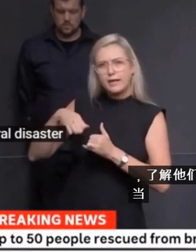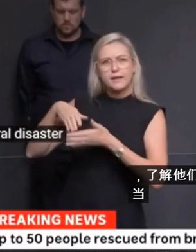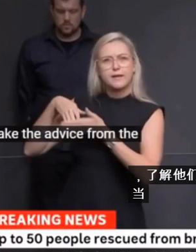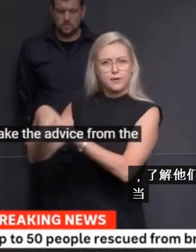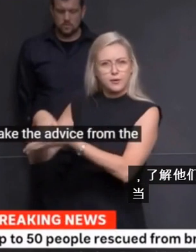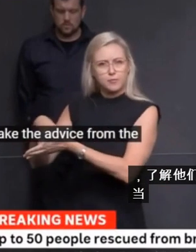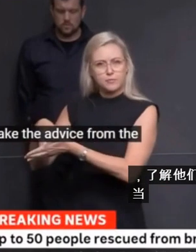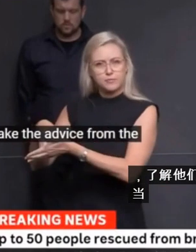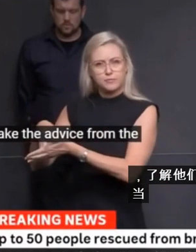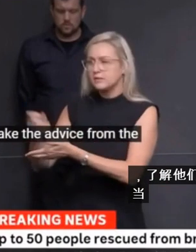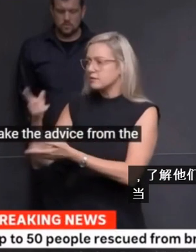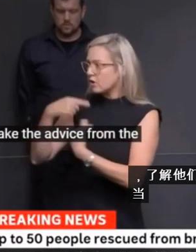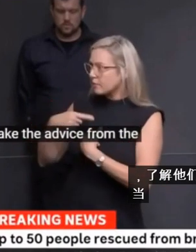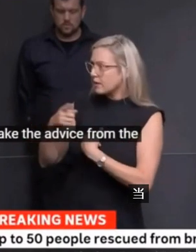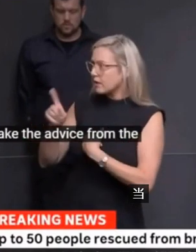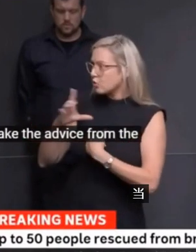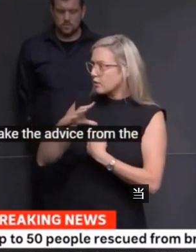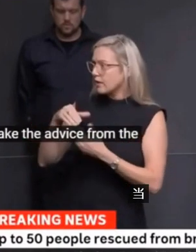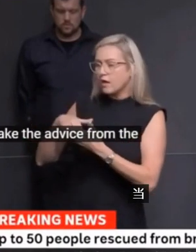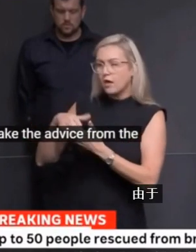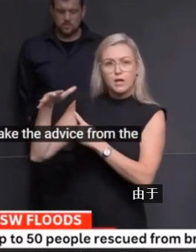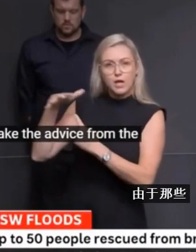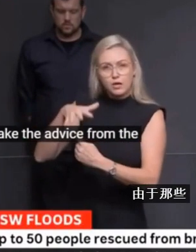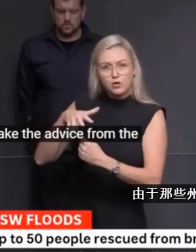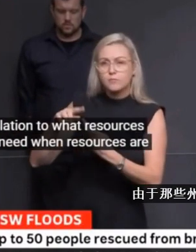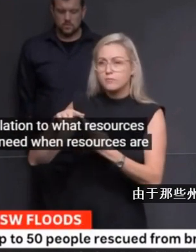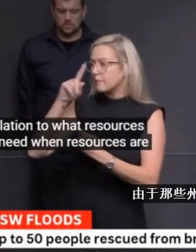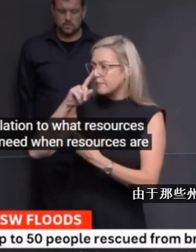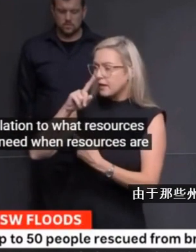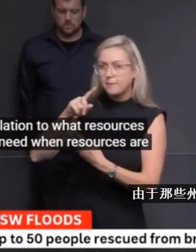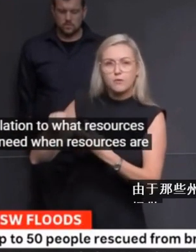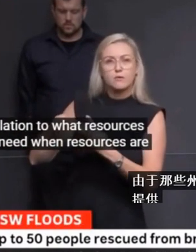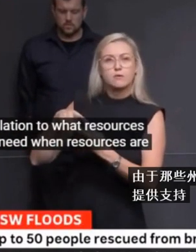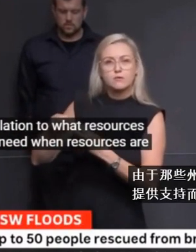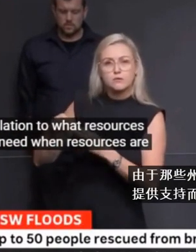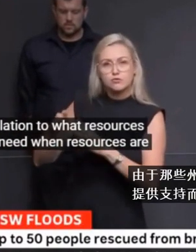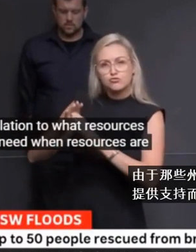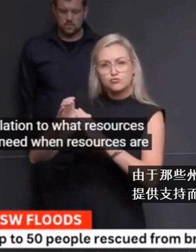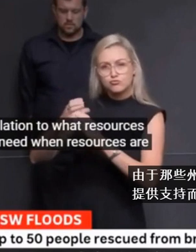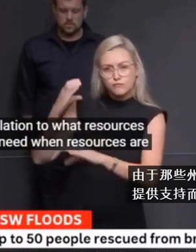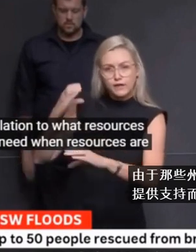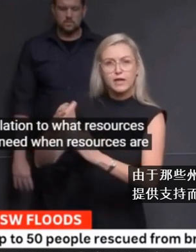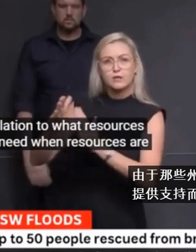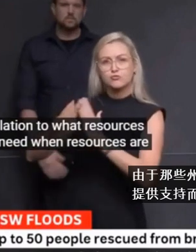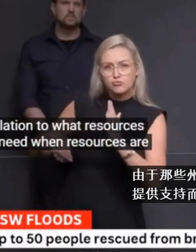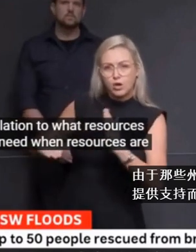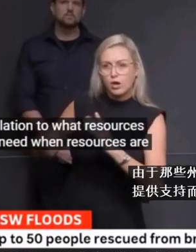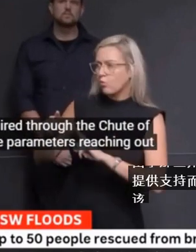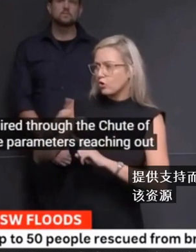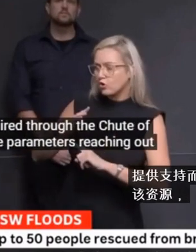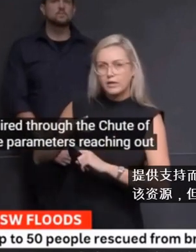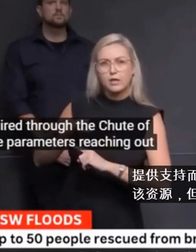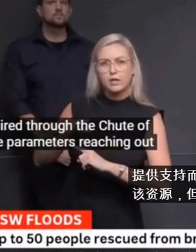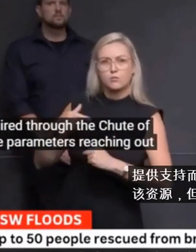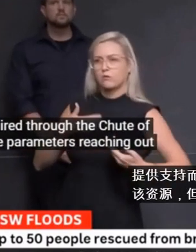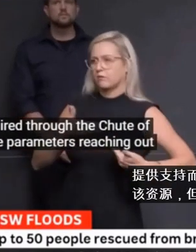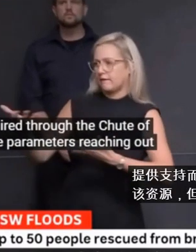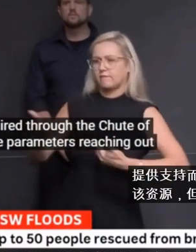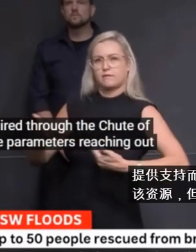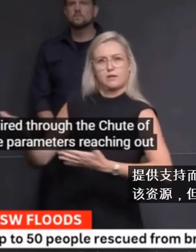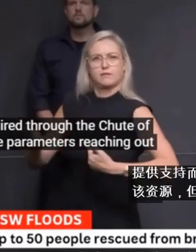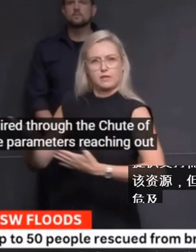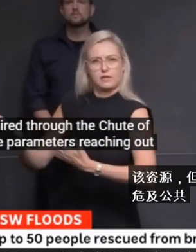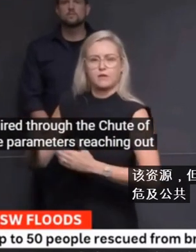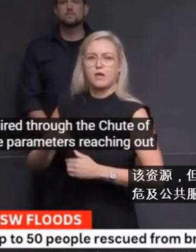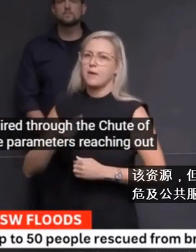When resources are required through to those premiers reaching out and providing that support, we will utilise that resource. But what we